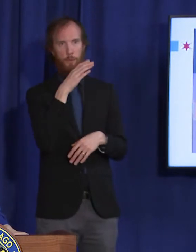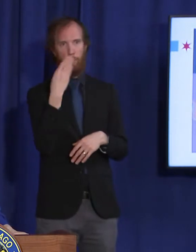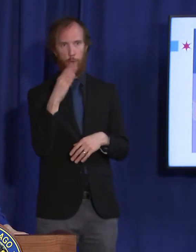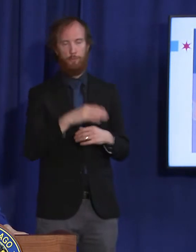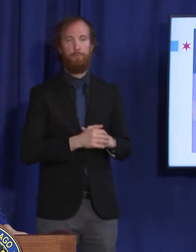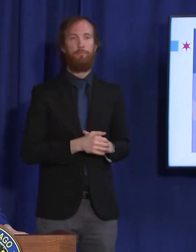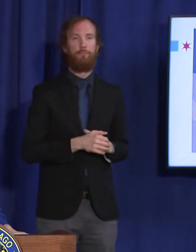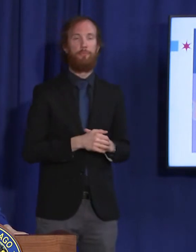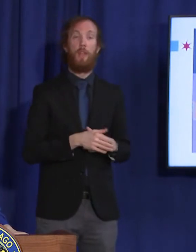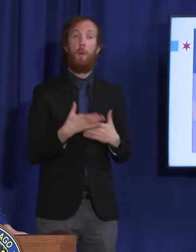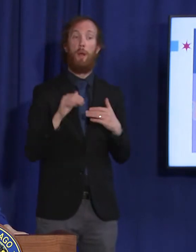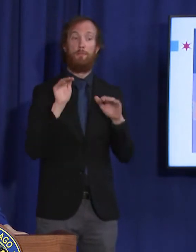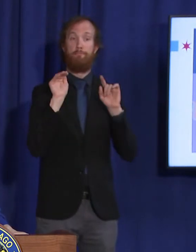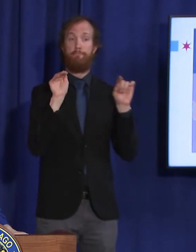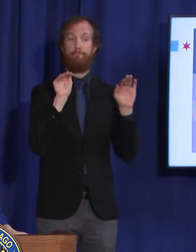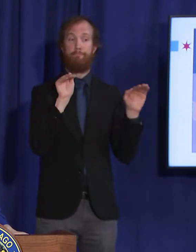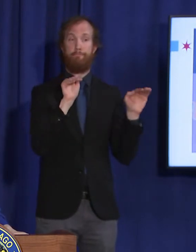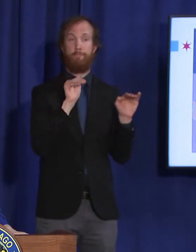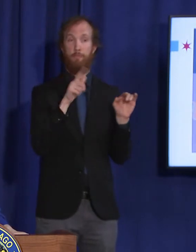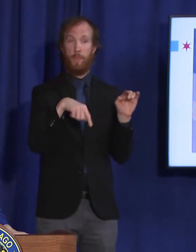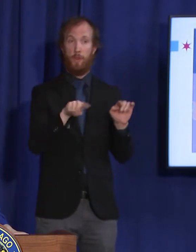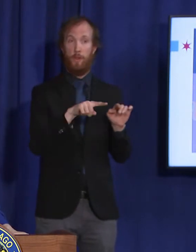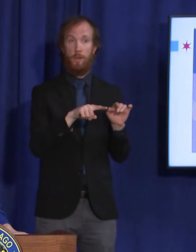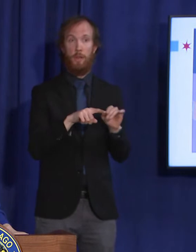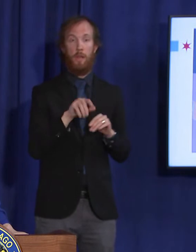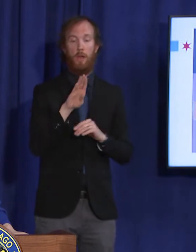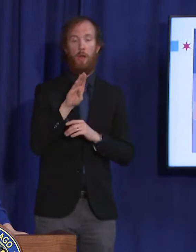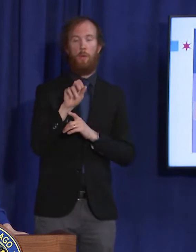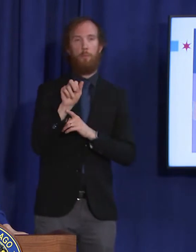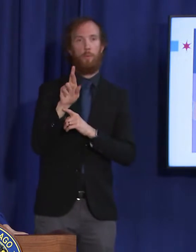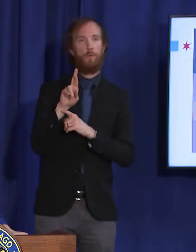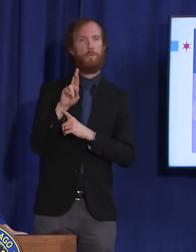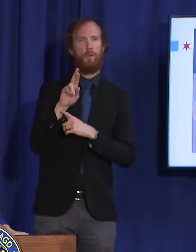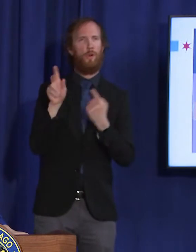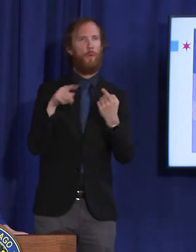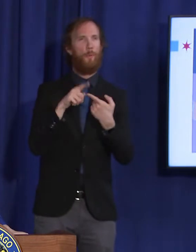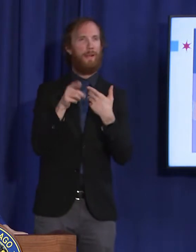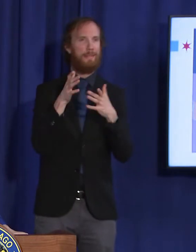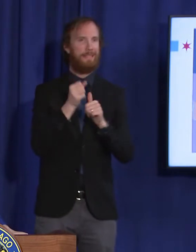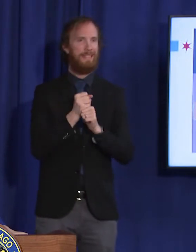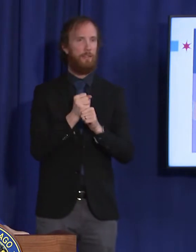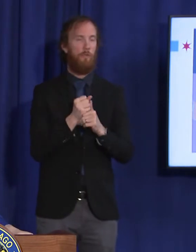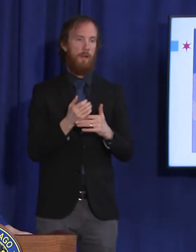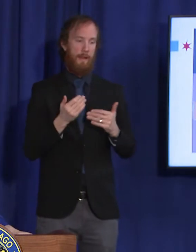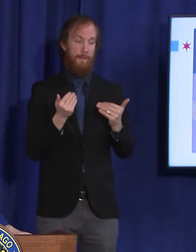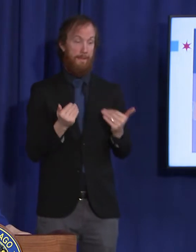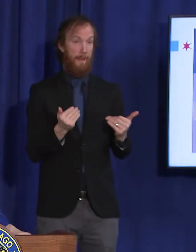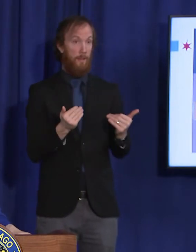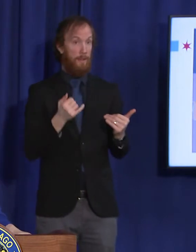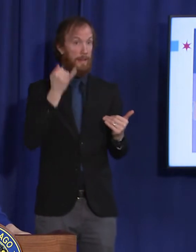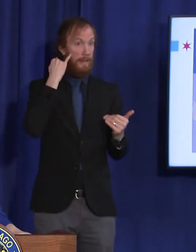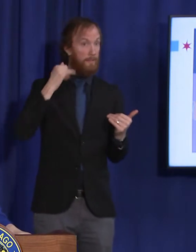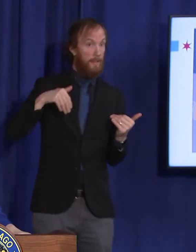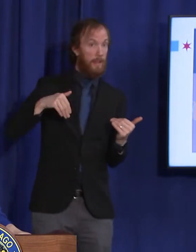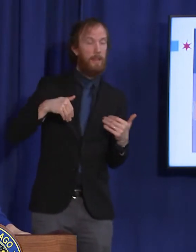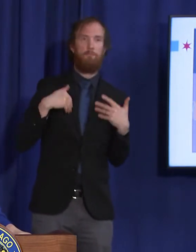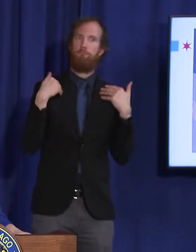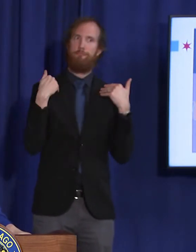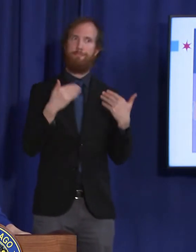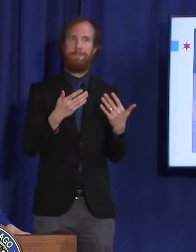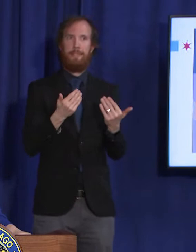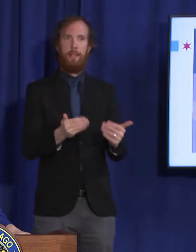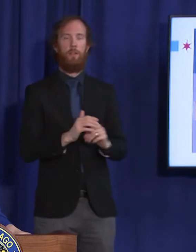As a reminder, you should get your COVID-19 booster now if you're eligible and you haven't. Do